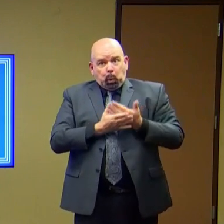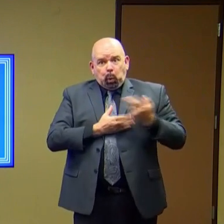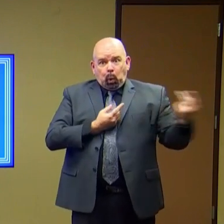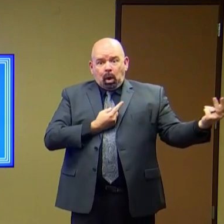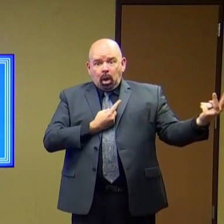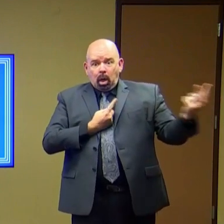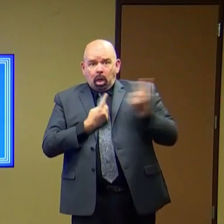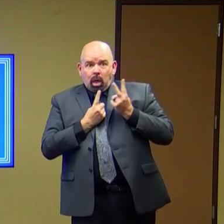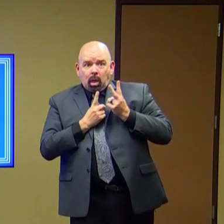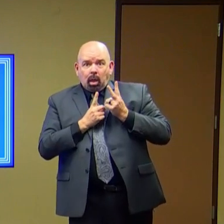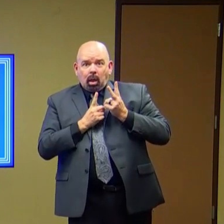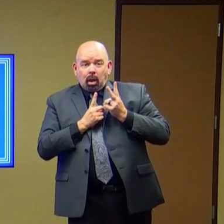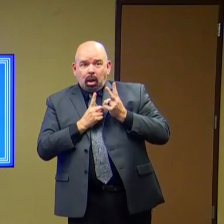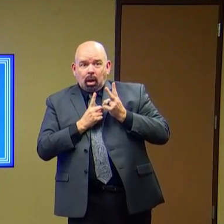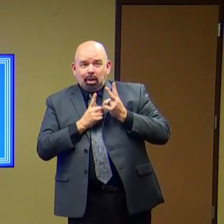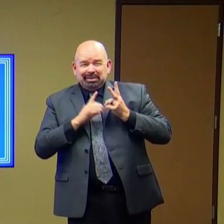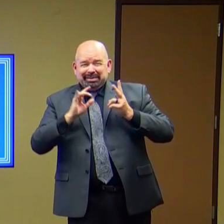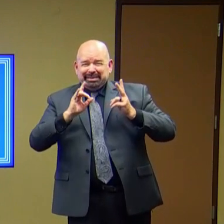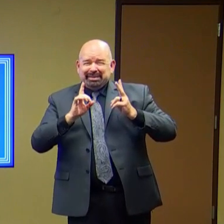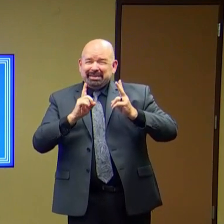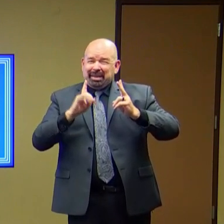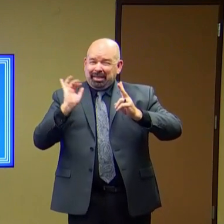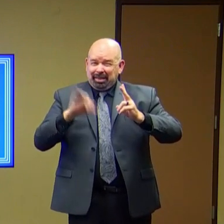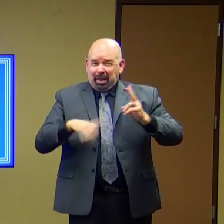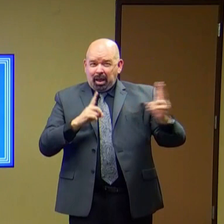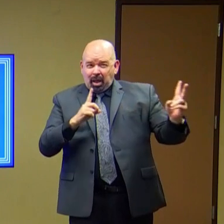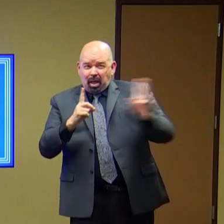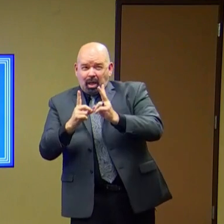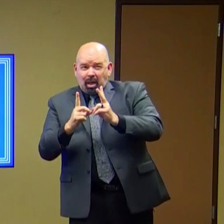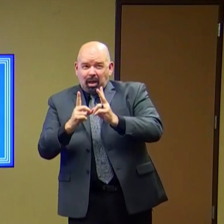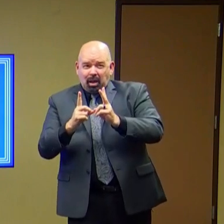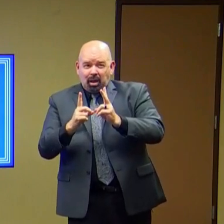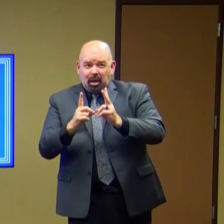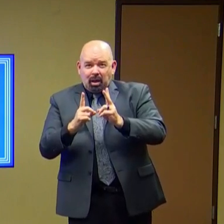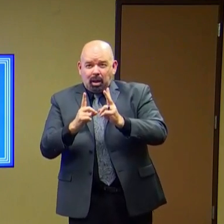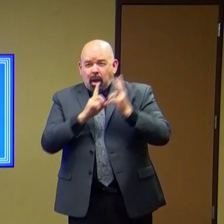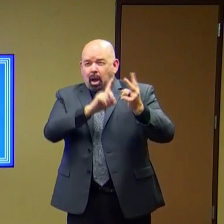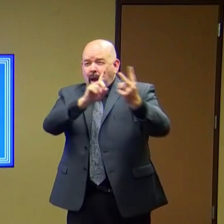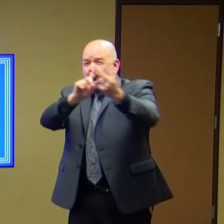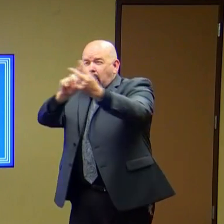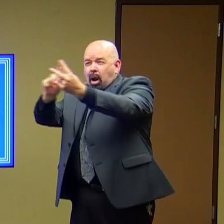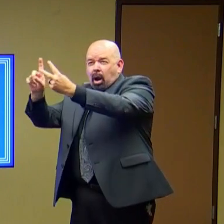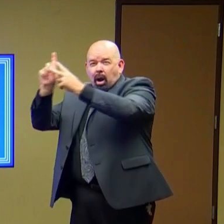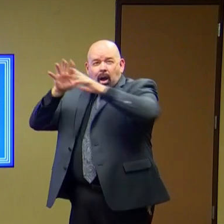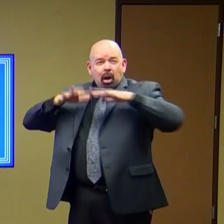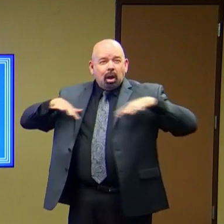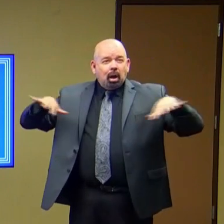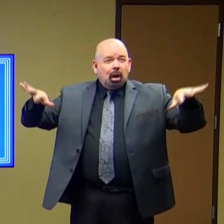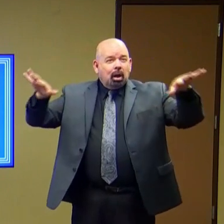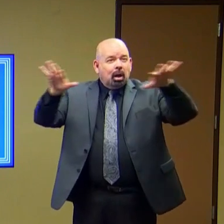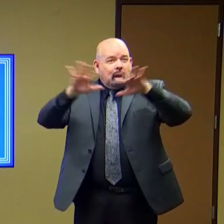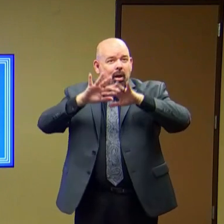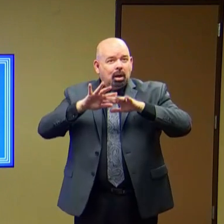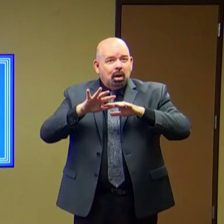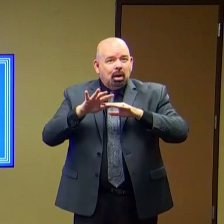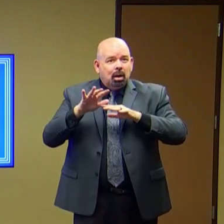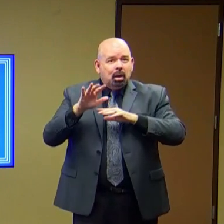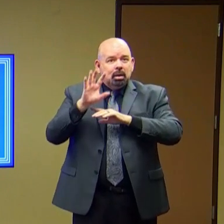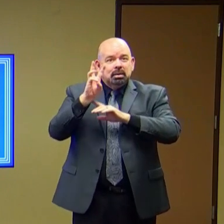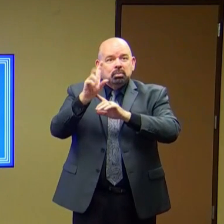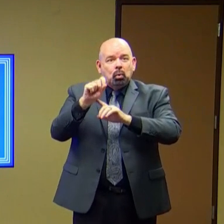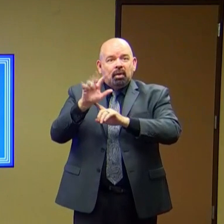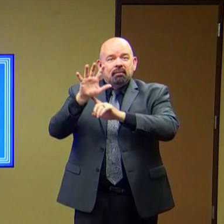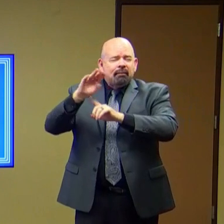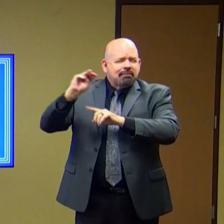getting together for some type of a celebration, that is 6.5 million more